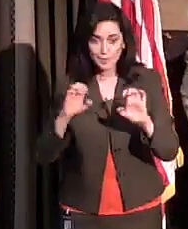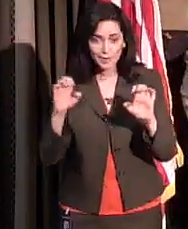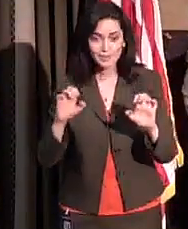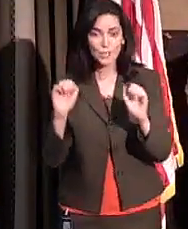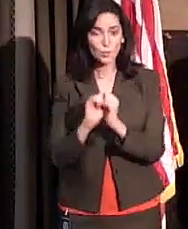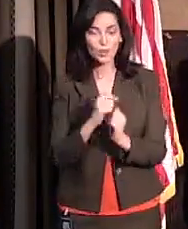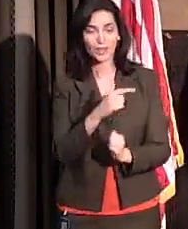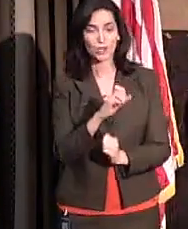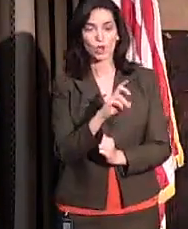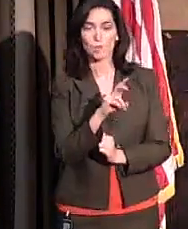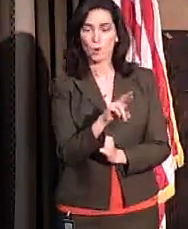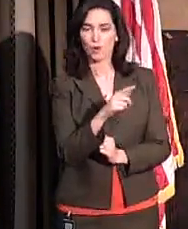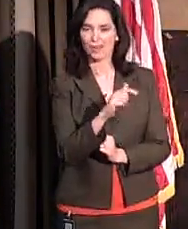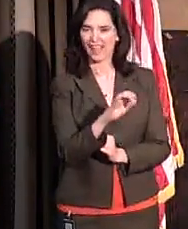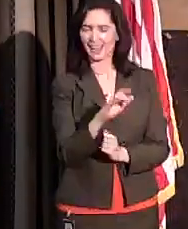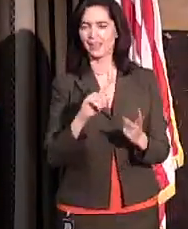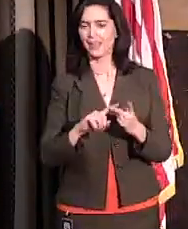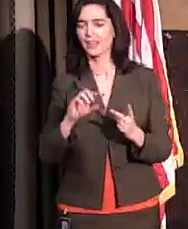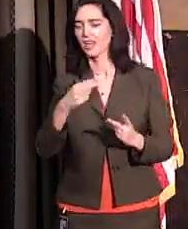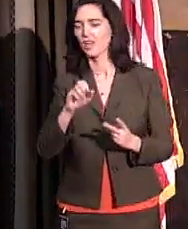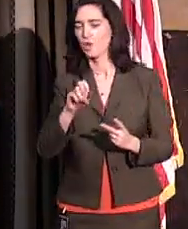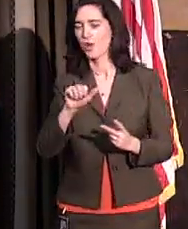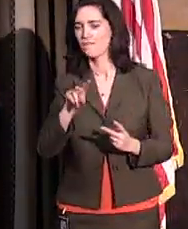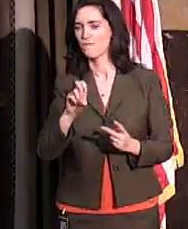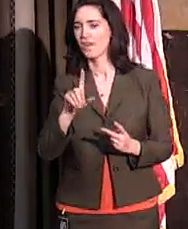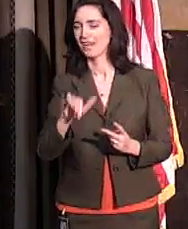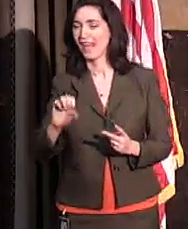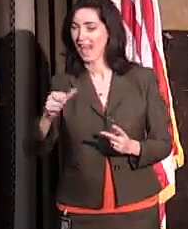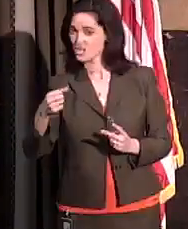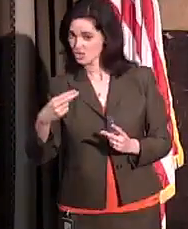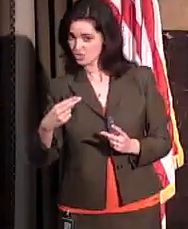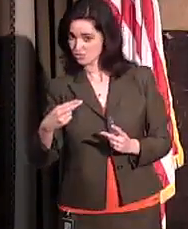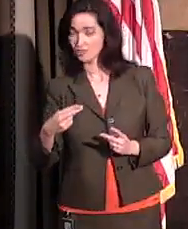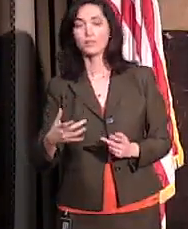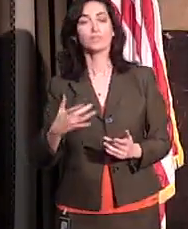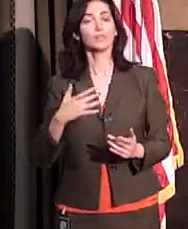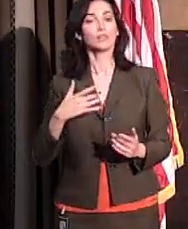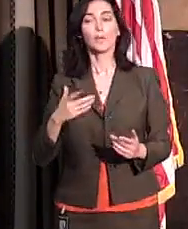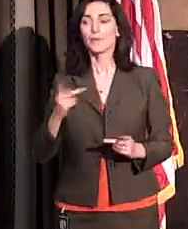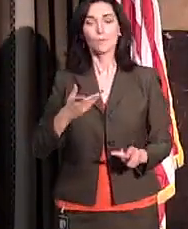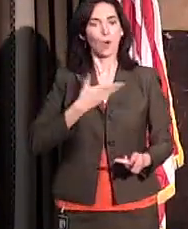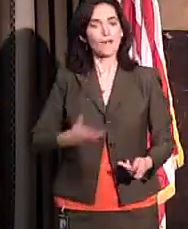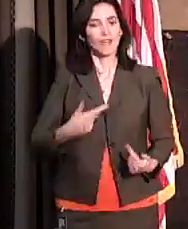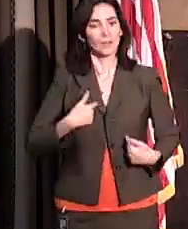egg and heavenly hash. I must say I'm always a welcome visitor as long as I bring candy.